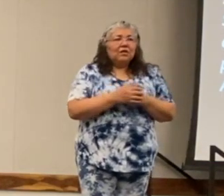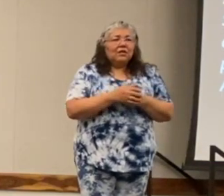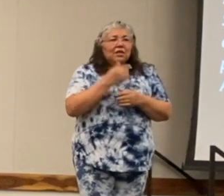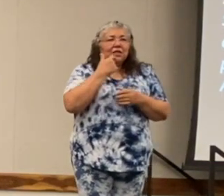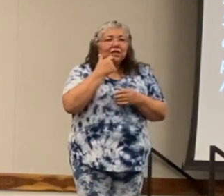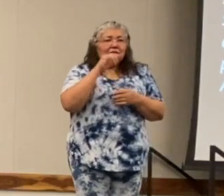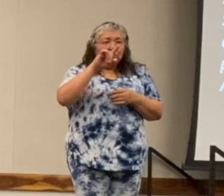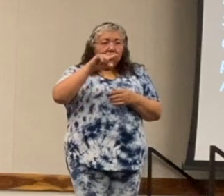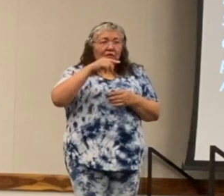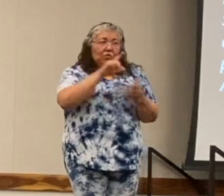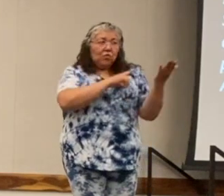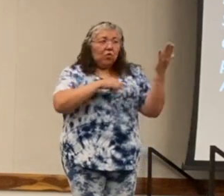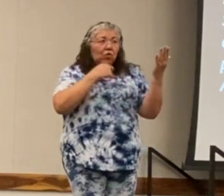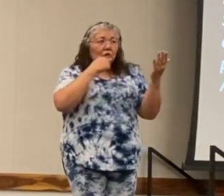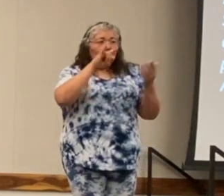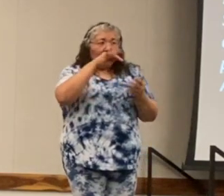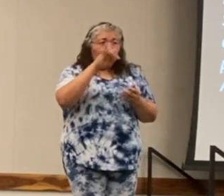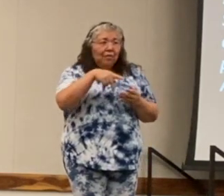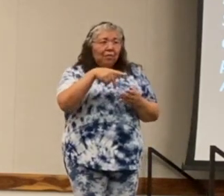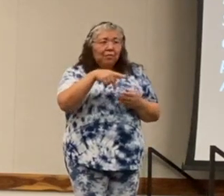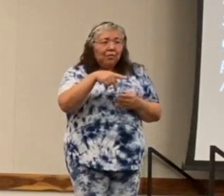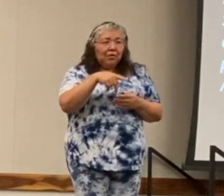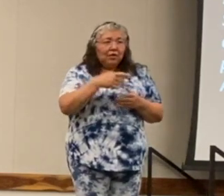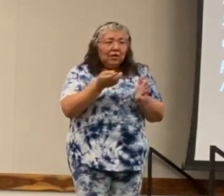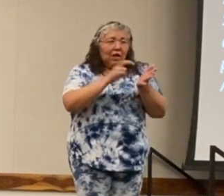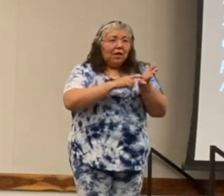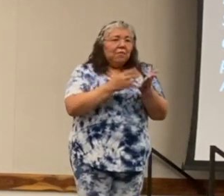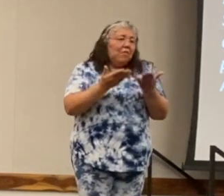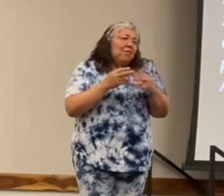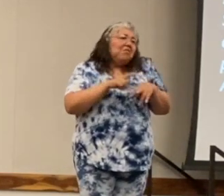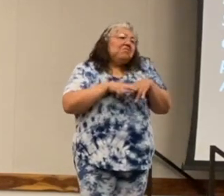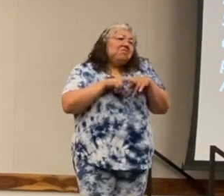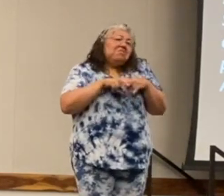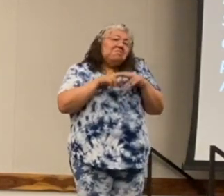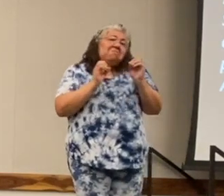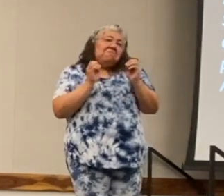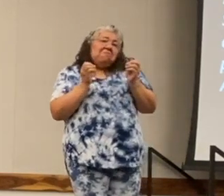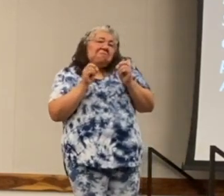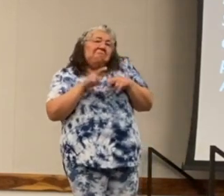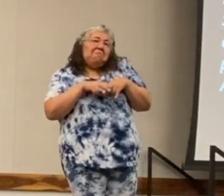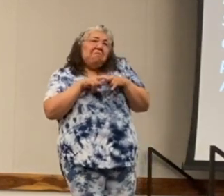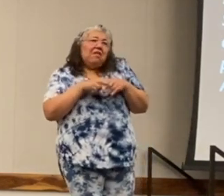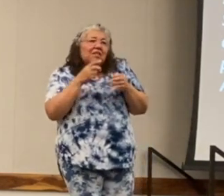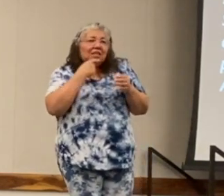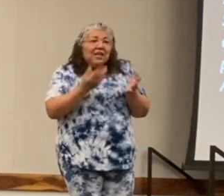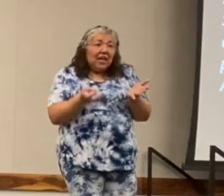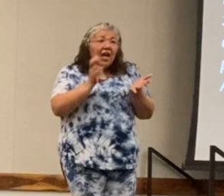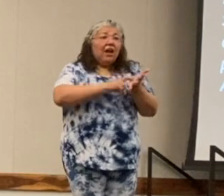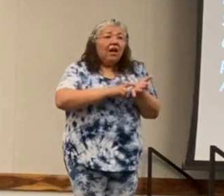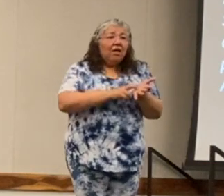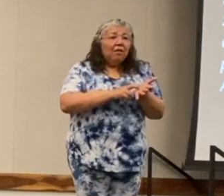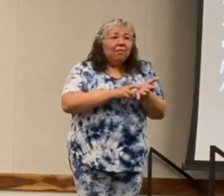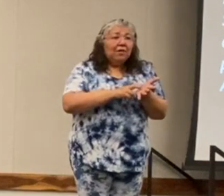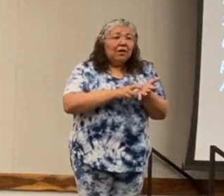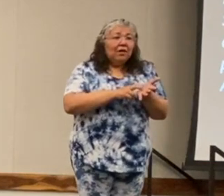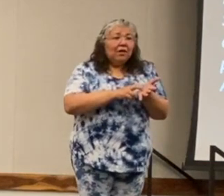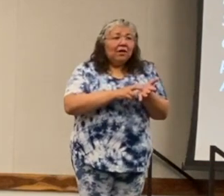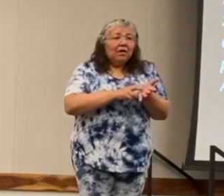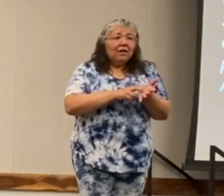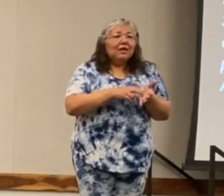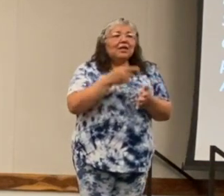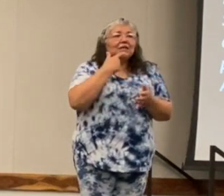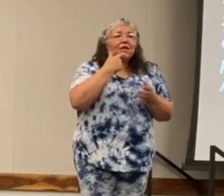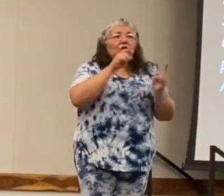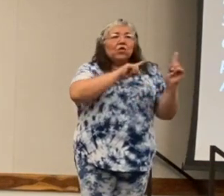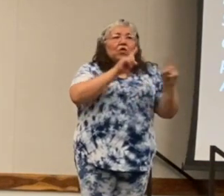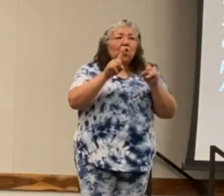up? These guys must be just sitting around doing nothing, right? Because he says, get up, right? So he says, get up, and he says,